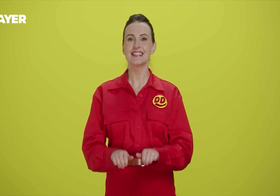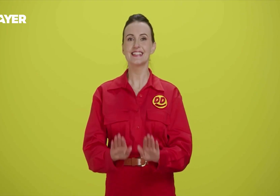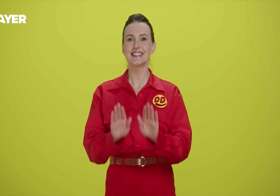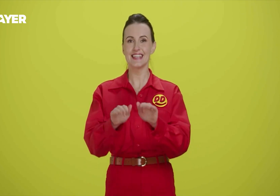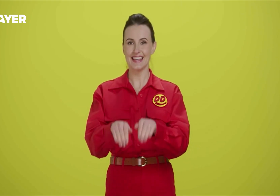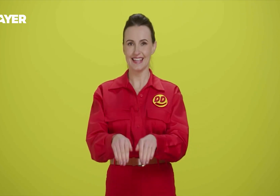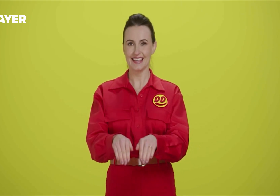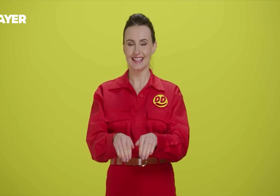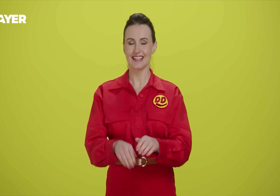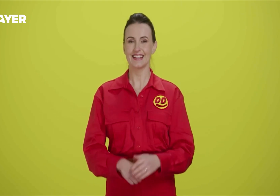C.